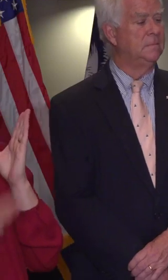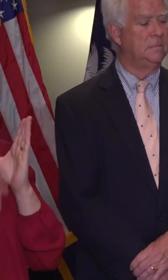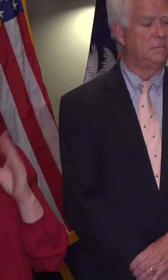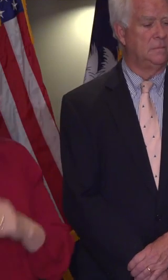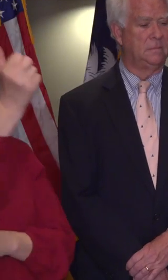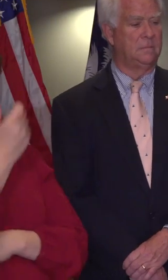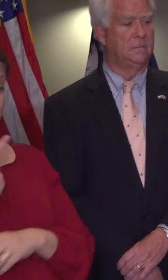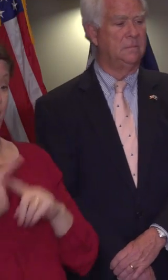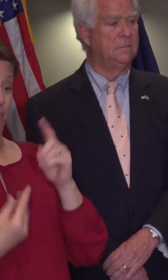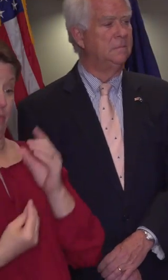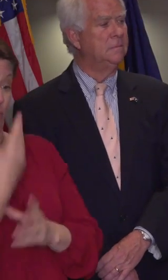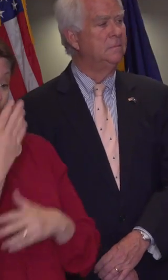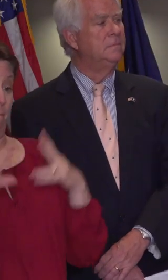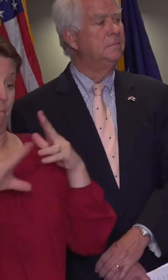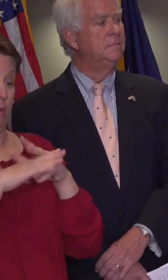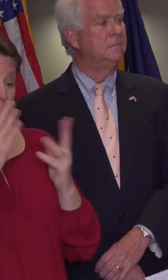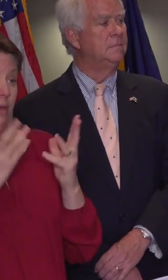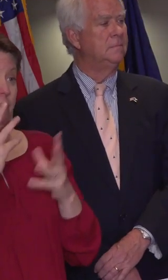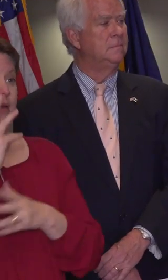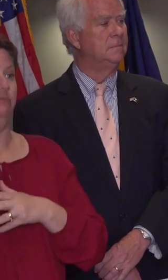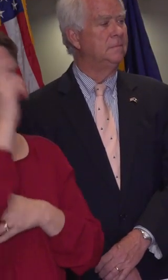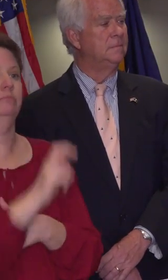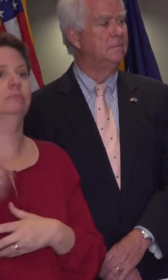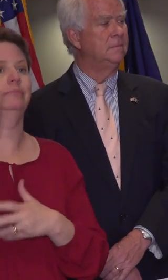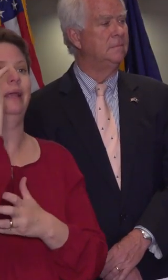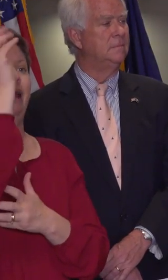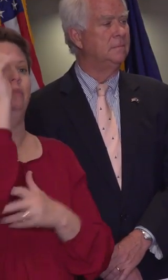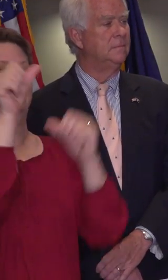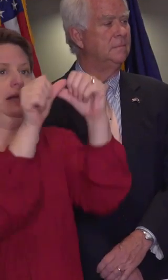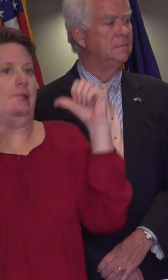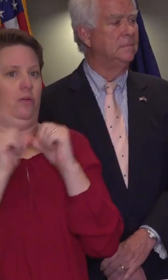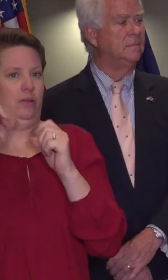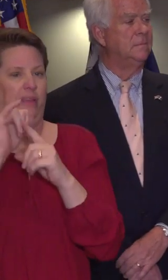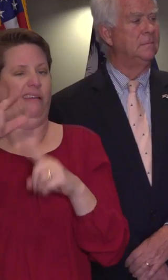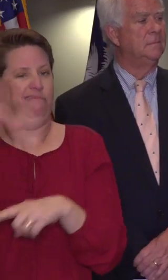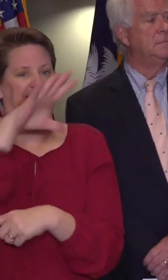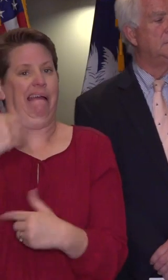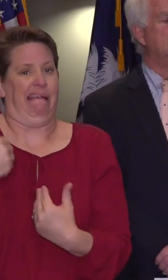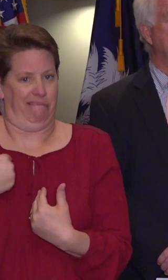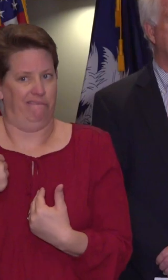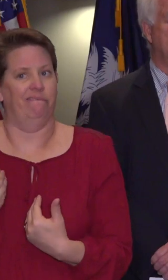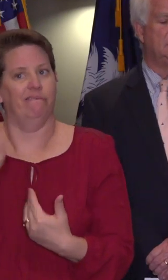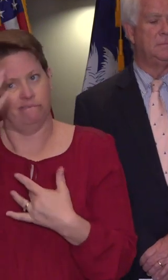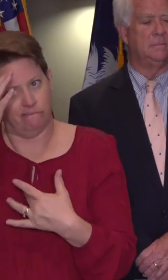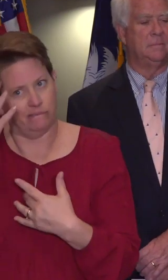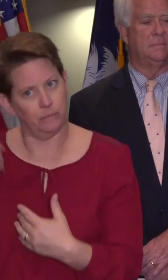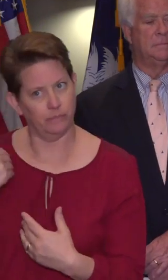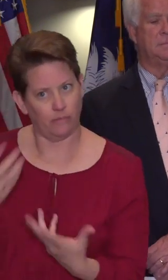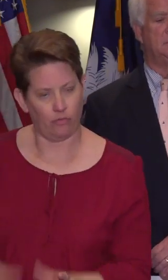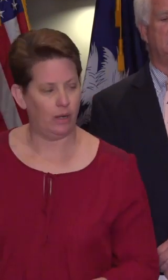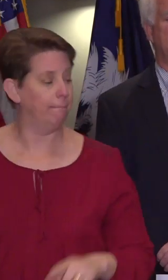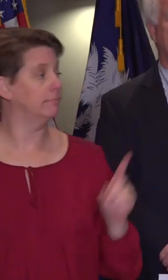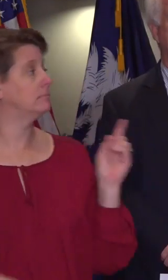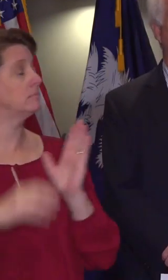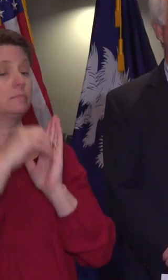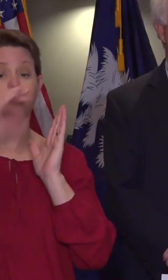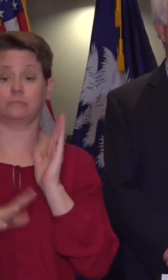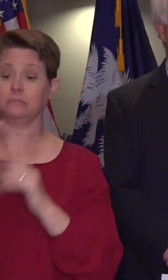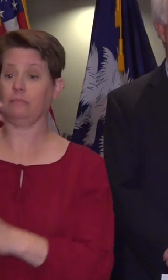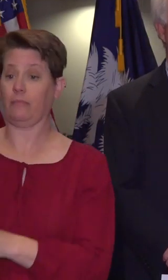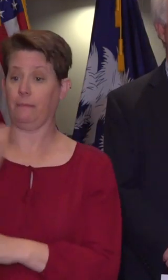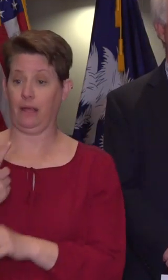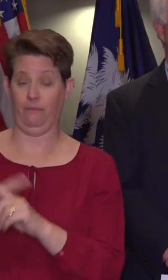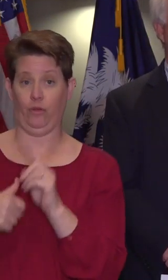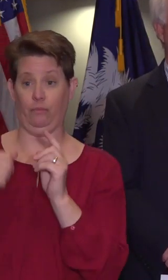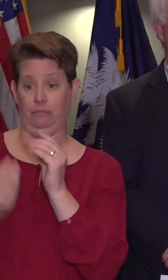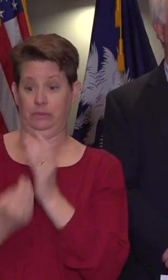may have traveled outside of the general area to areas that are affected? So for students returning from